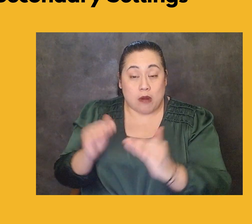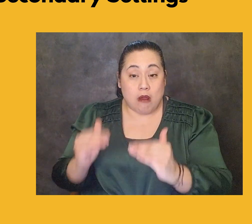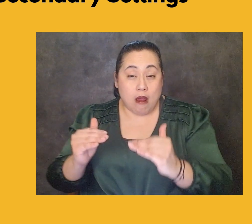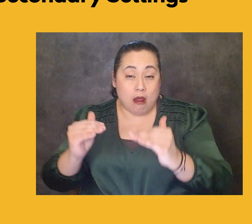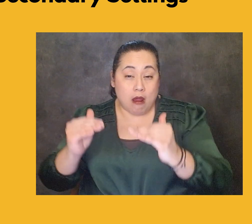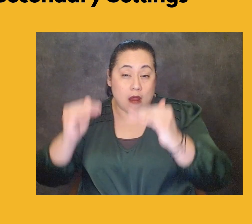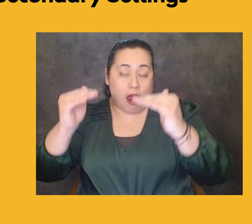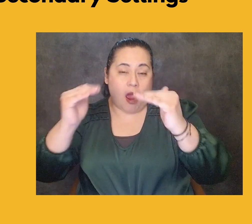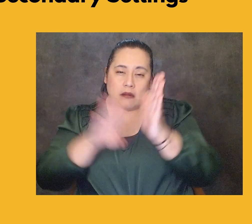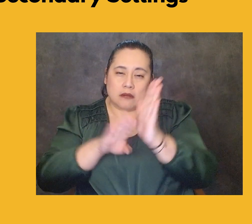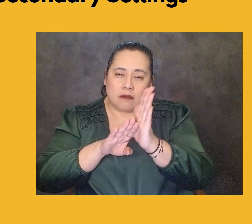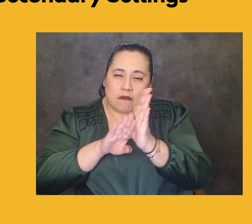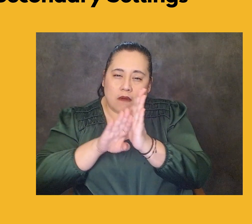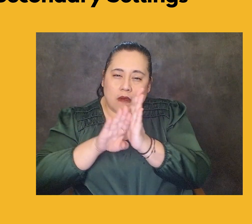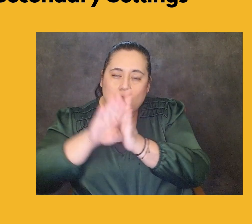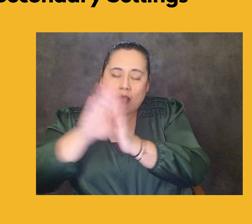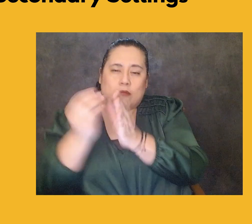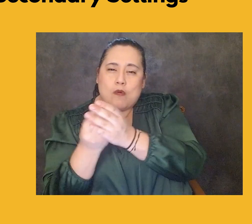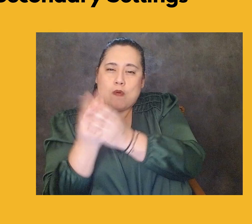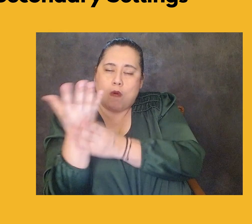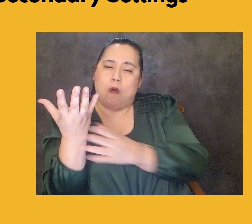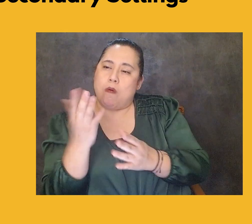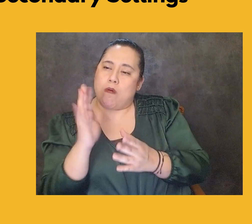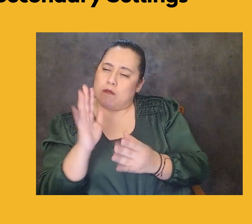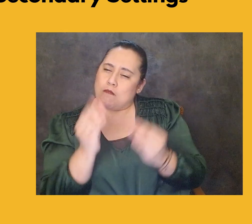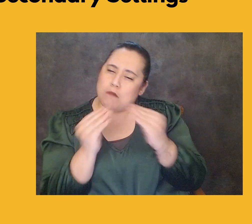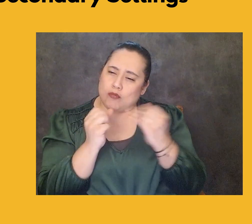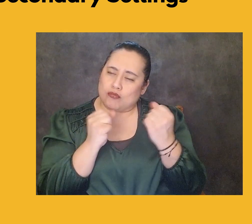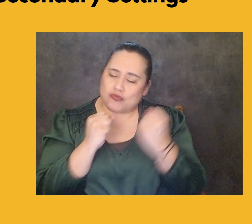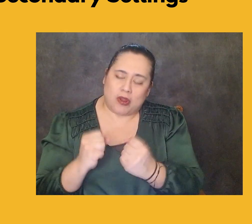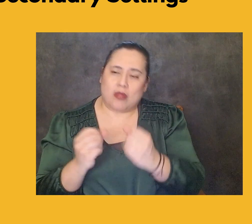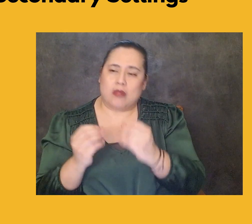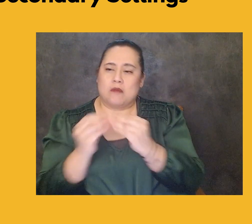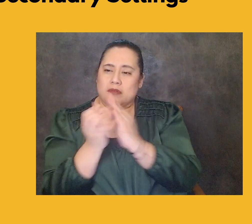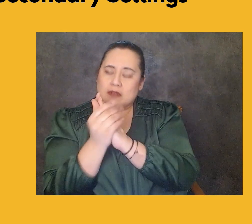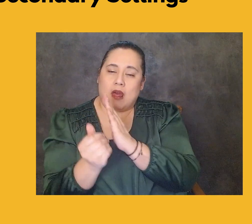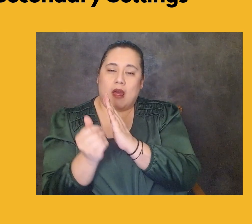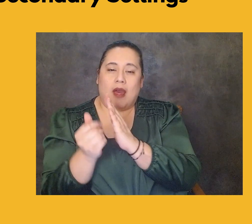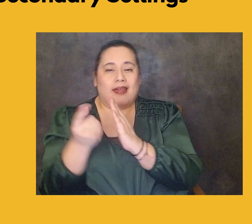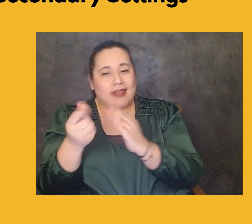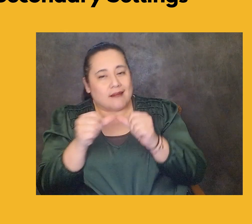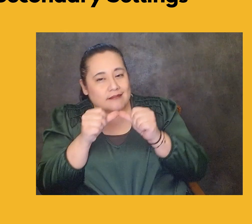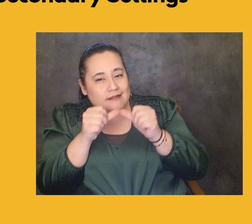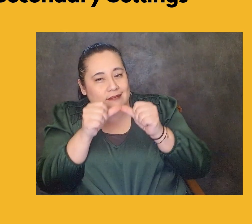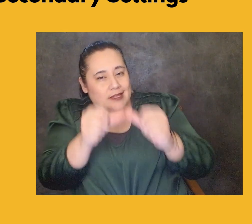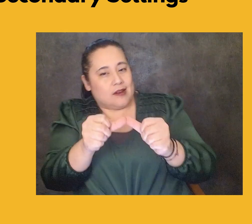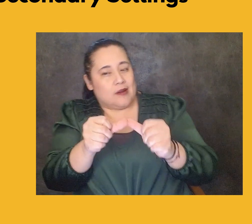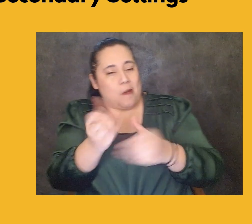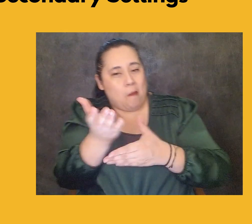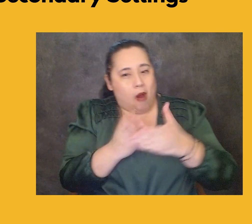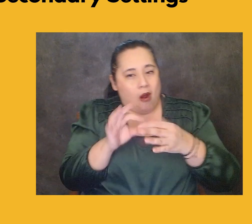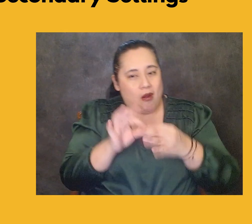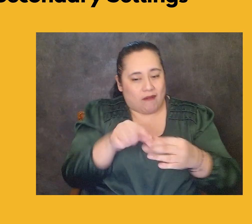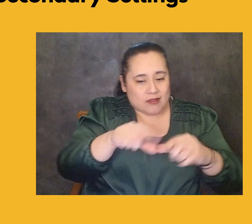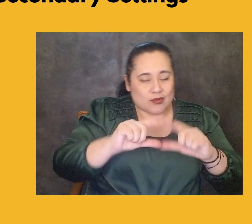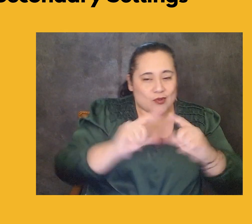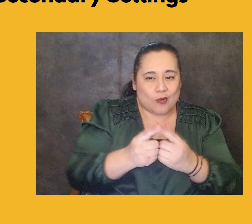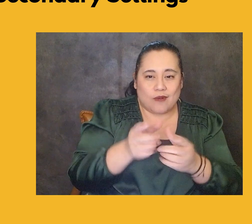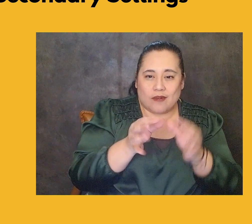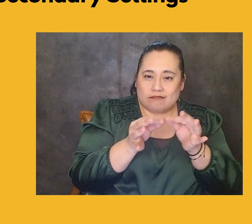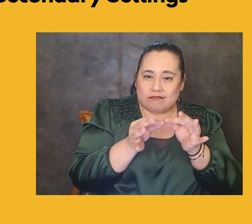advances and develop, when they experience more growth and strengthen their skills, they still continue to be part of that interpreting